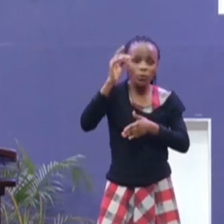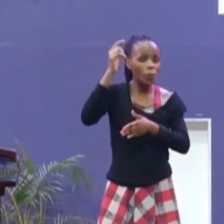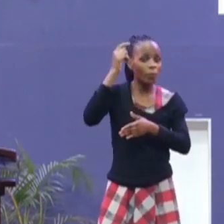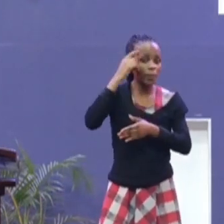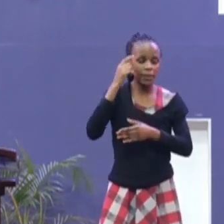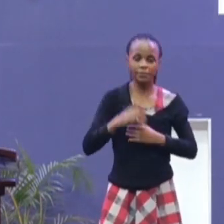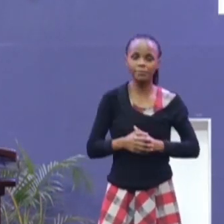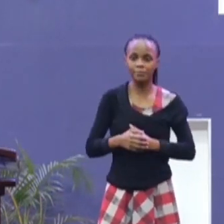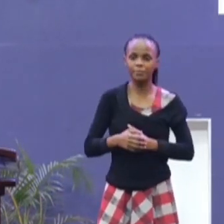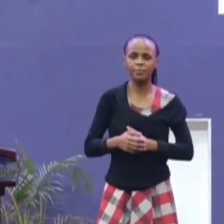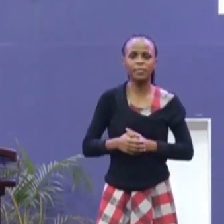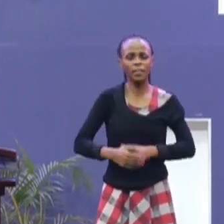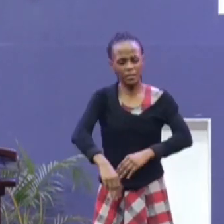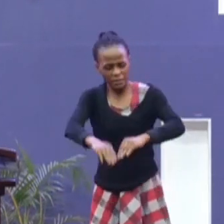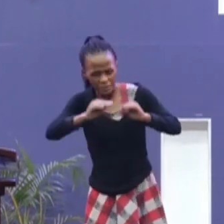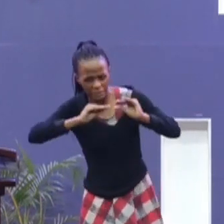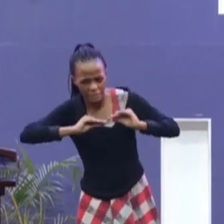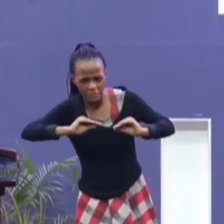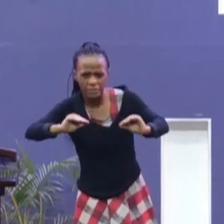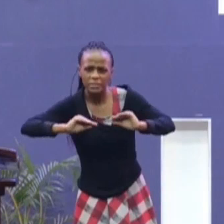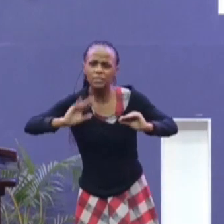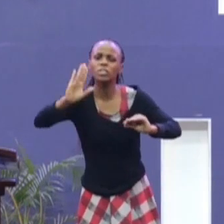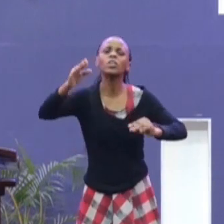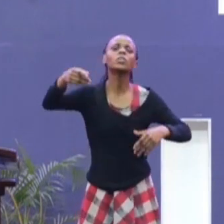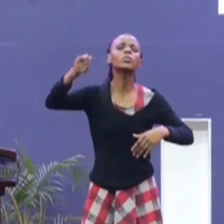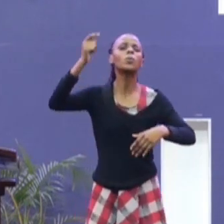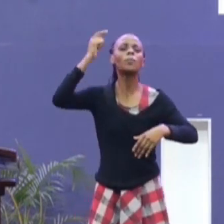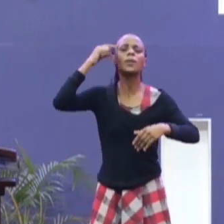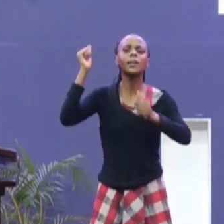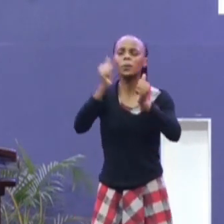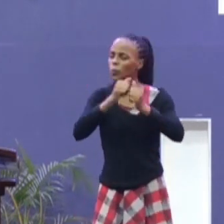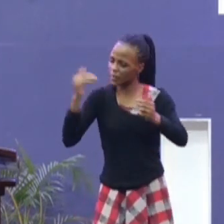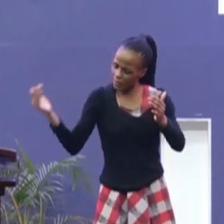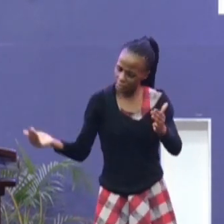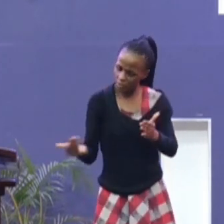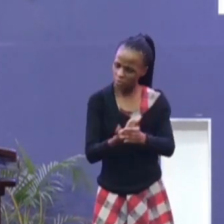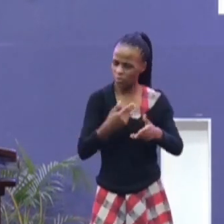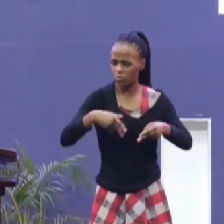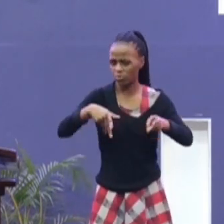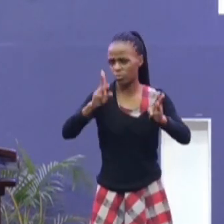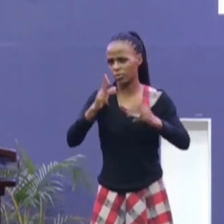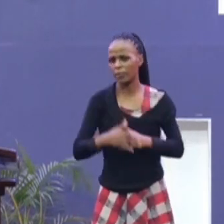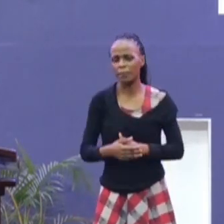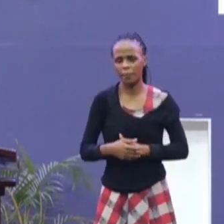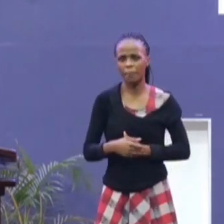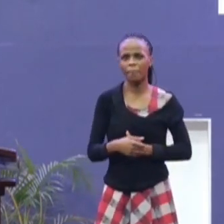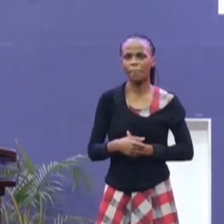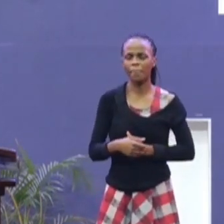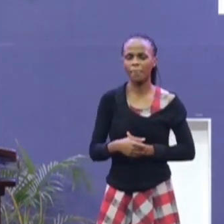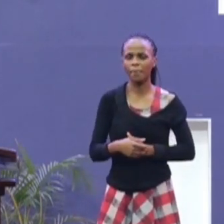mufuula amagezi gammwe amaggya. Feed the mind with a new pattern. Mulise endowooza zammwe n'ebintu